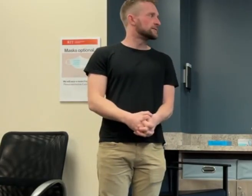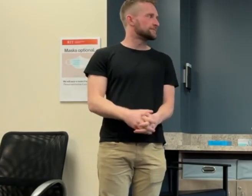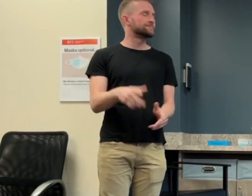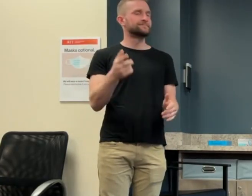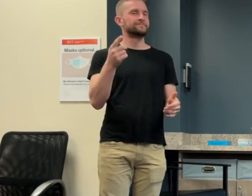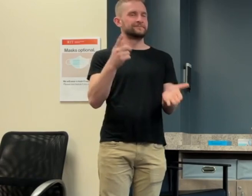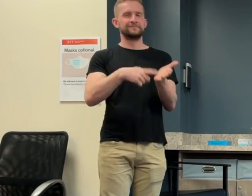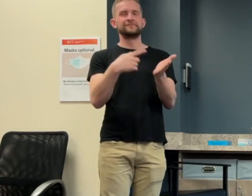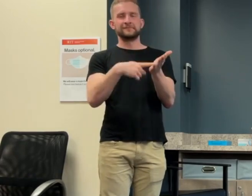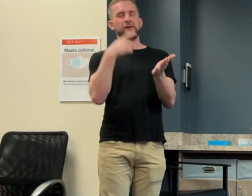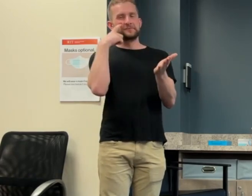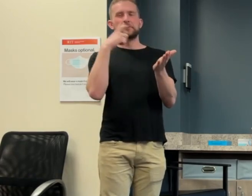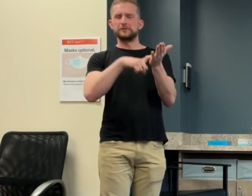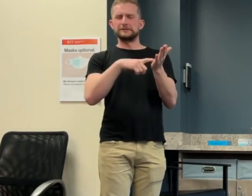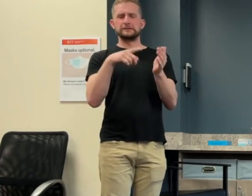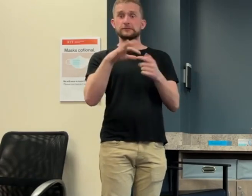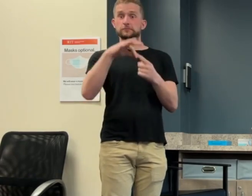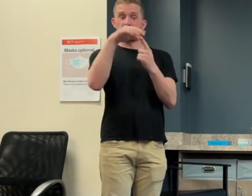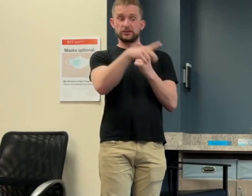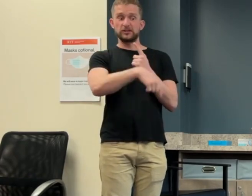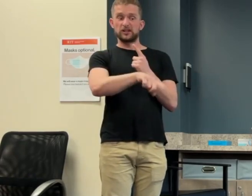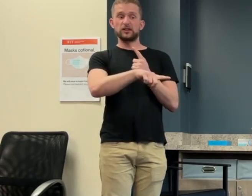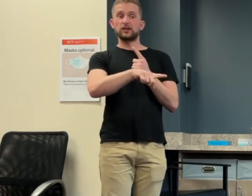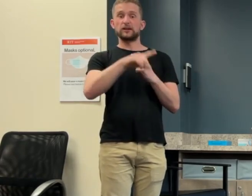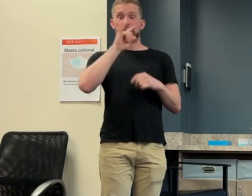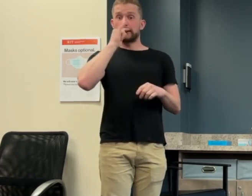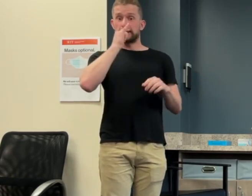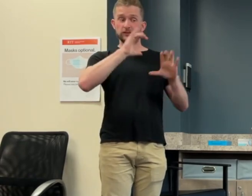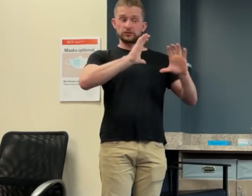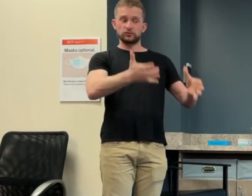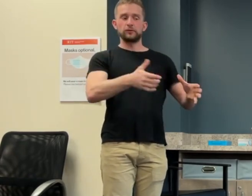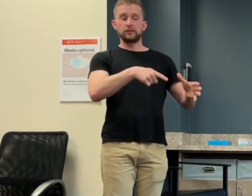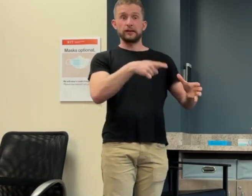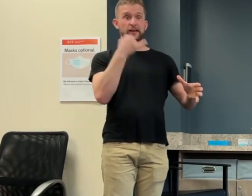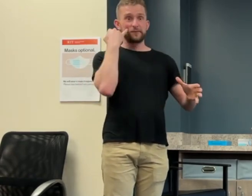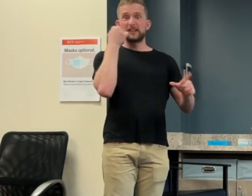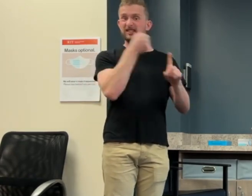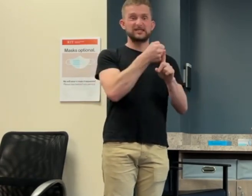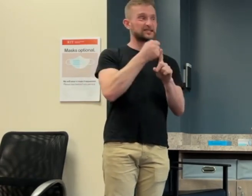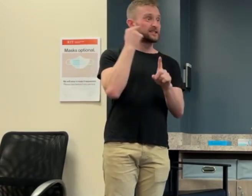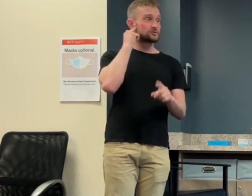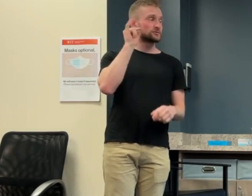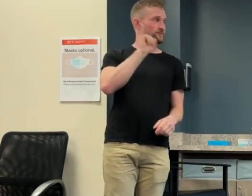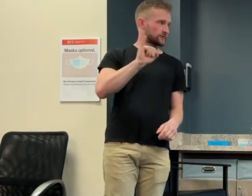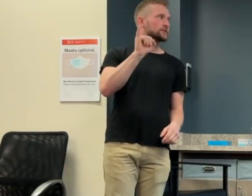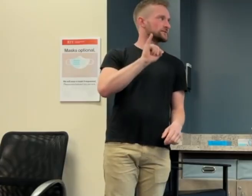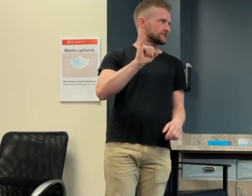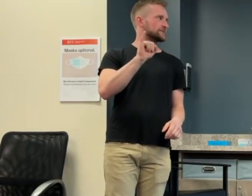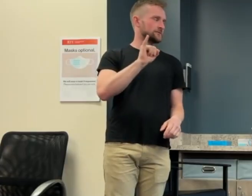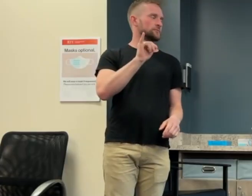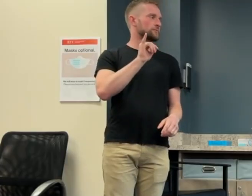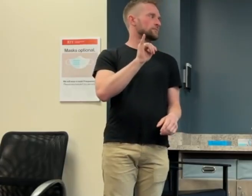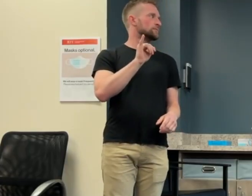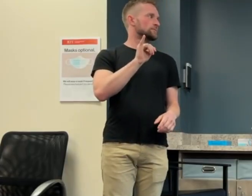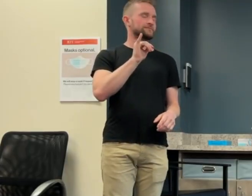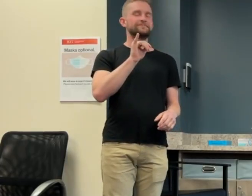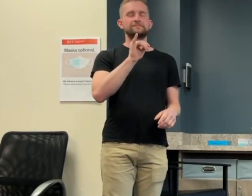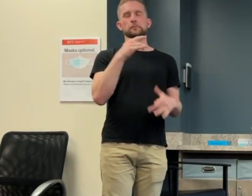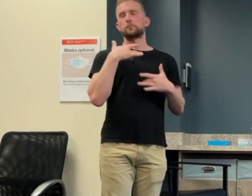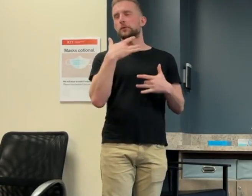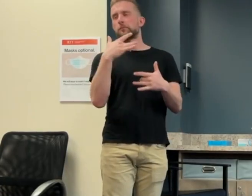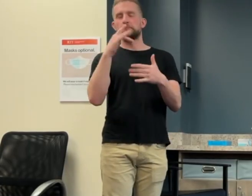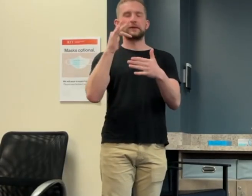happens more so with kiddos. If a kiddo has an ear infection, that is also going to happen in this middle ear